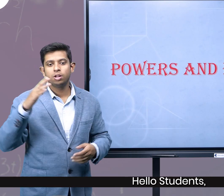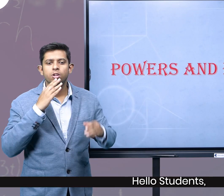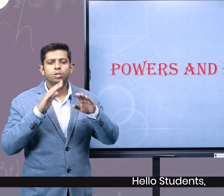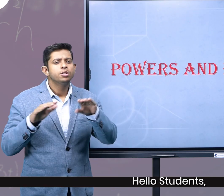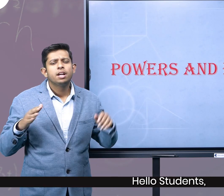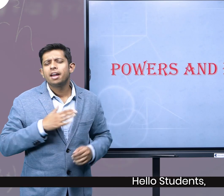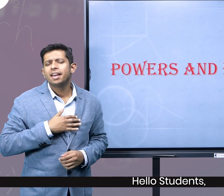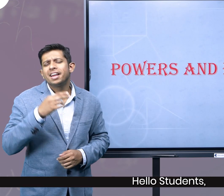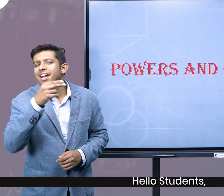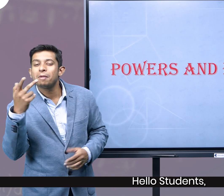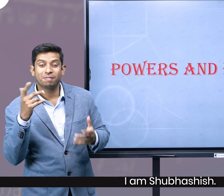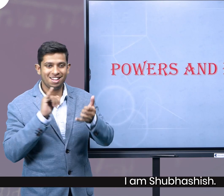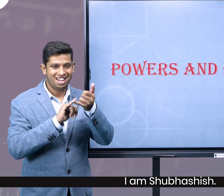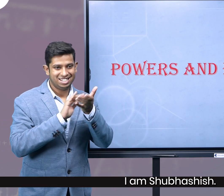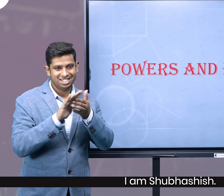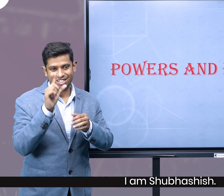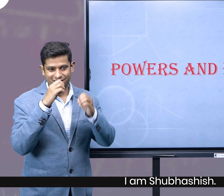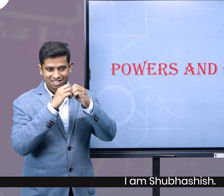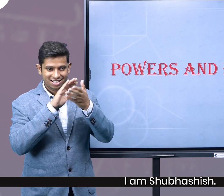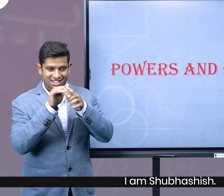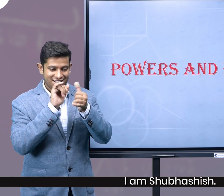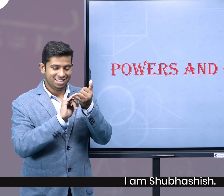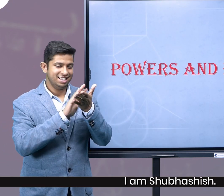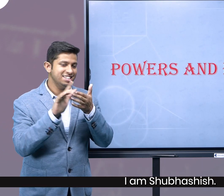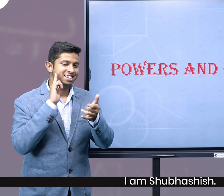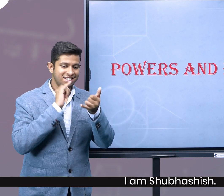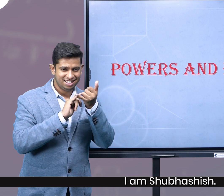Hello students, I am Shubhashish.